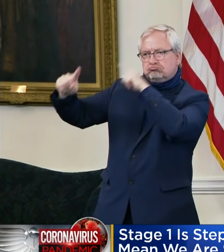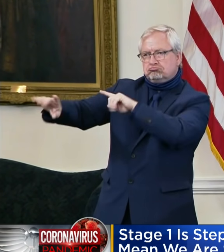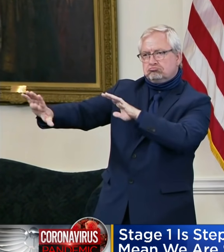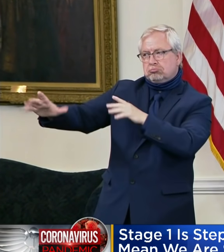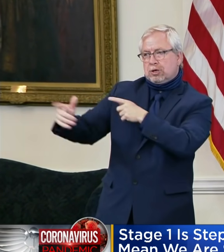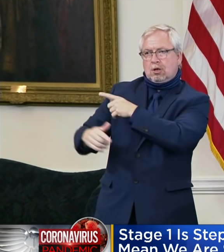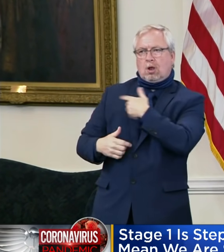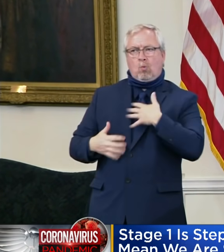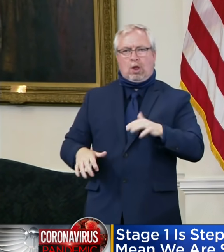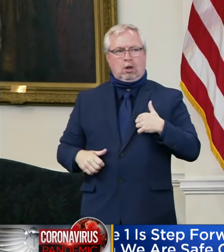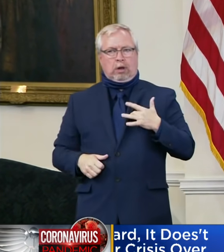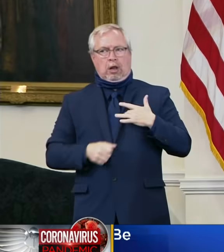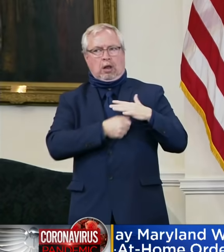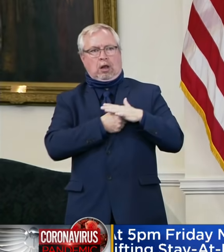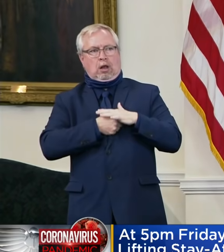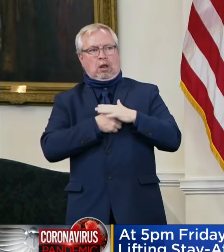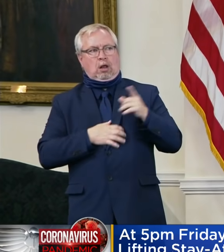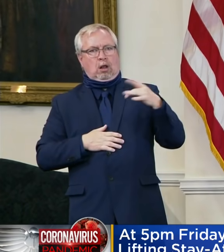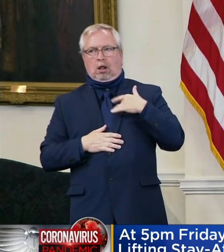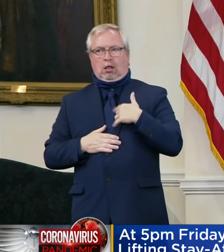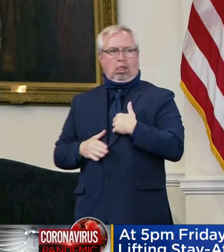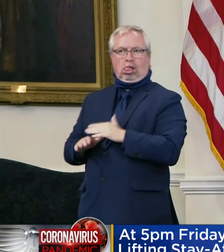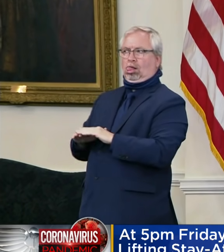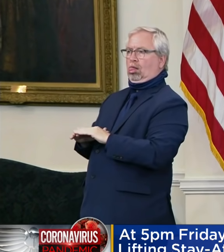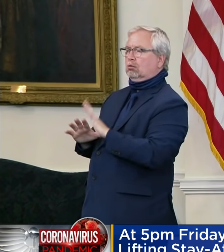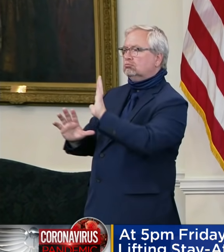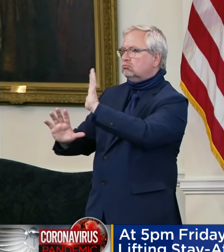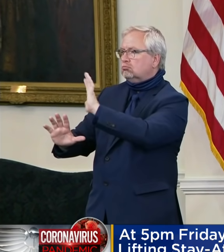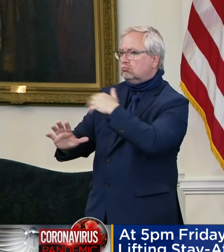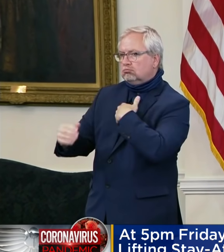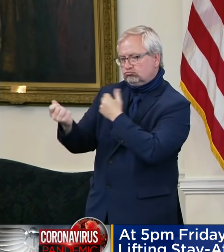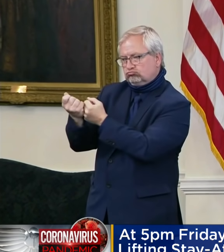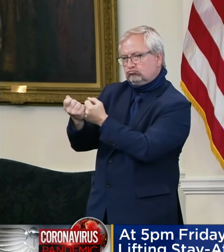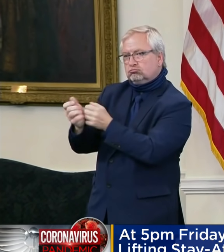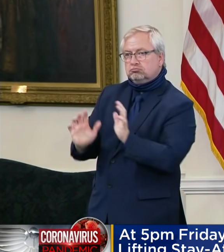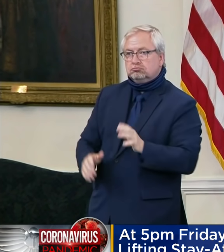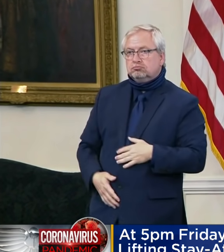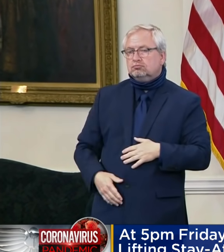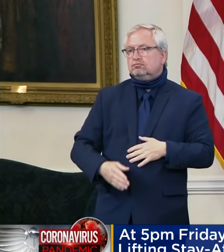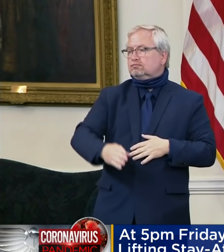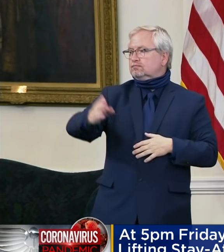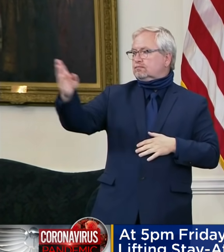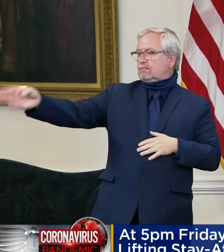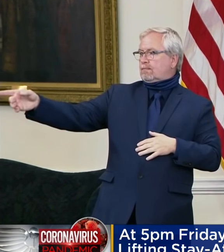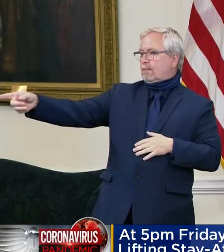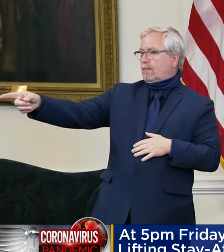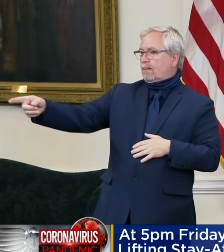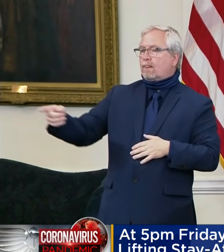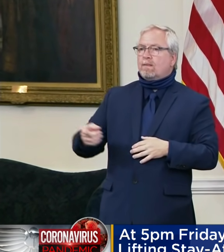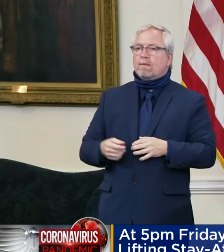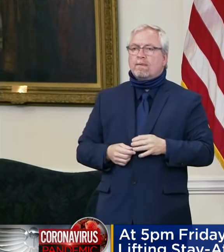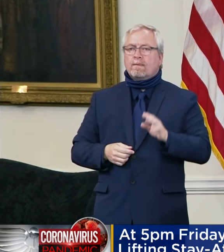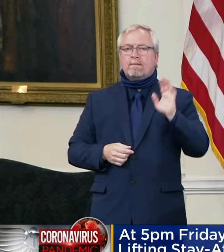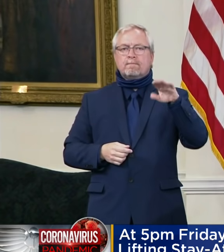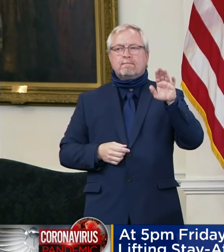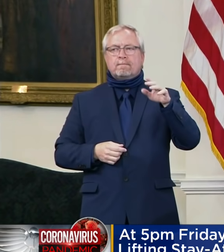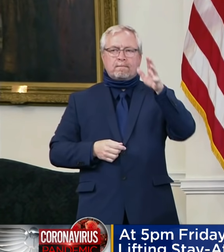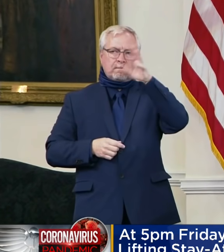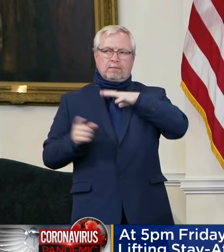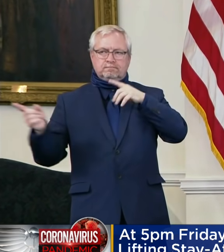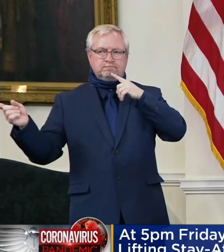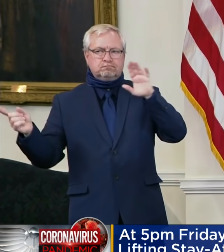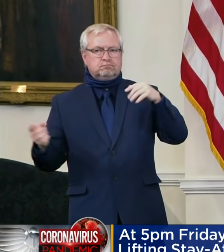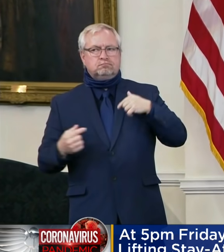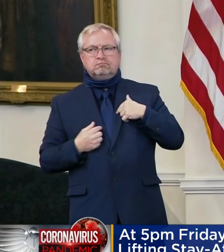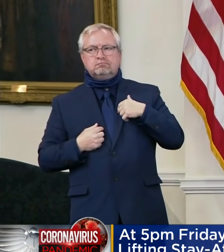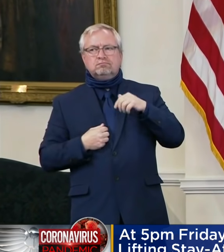do it when they don't feel they're safe. Let me pick that one question. Anthony Brown Brown put out a statement throughout the press conference